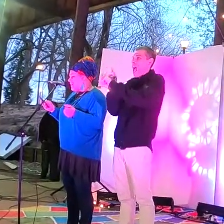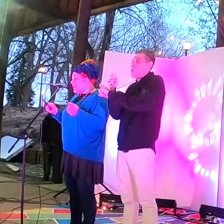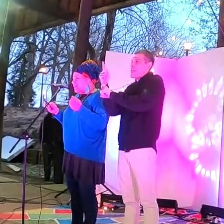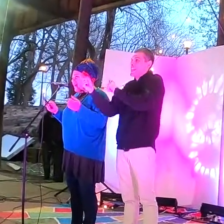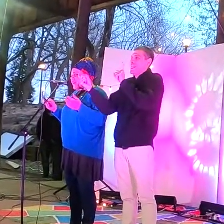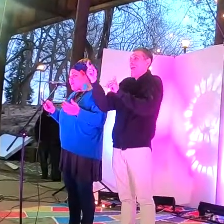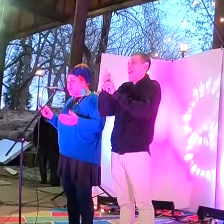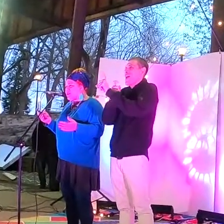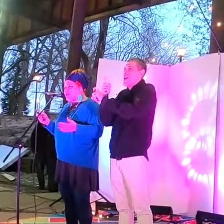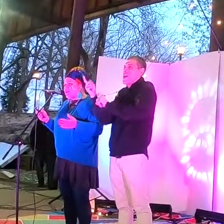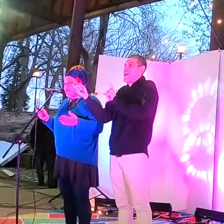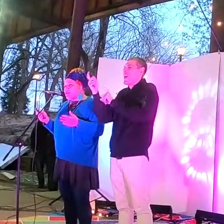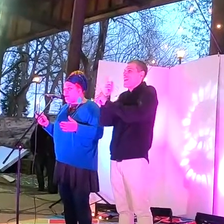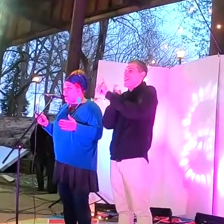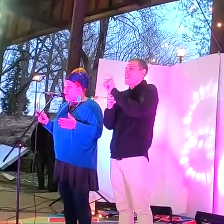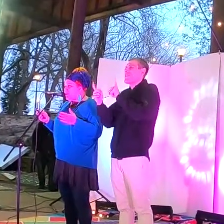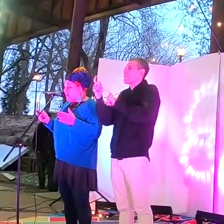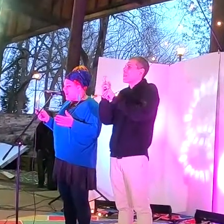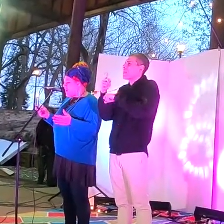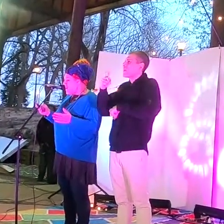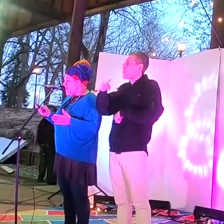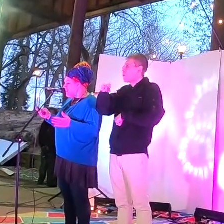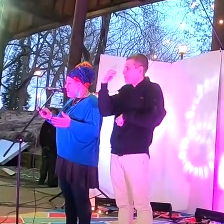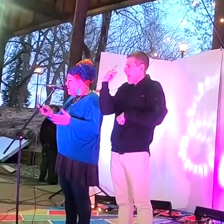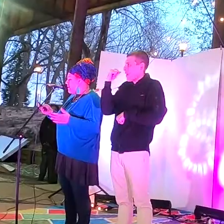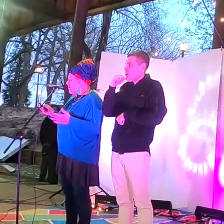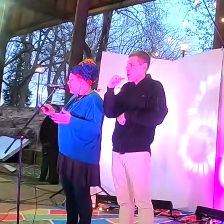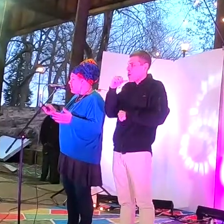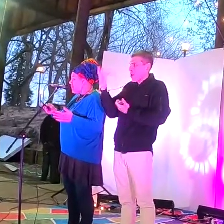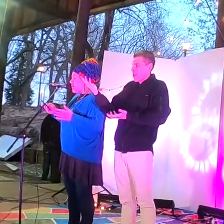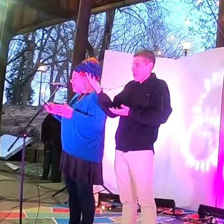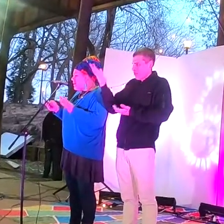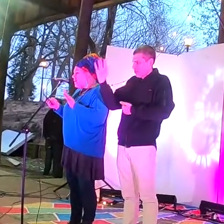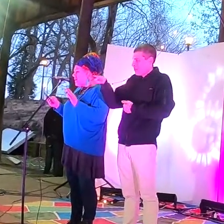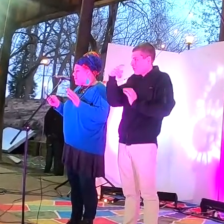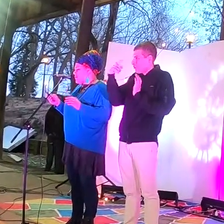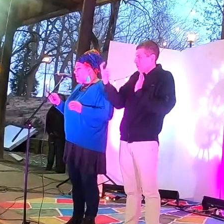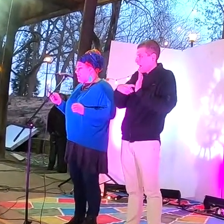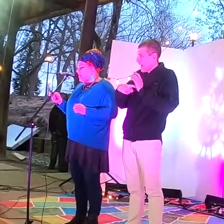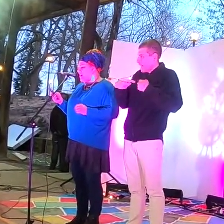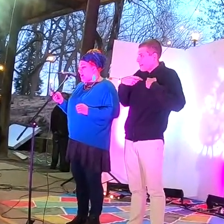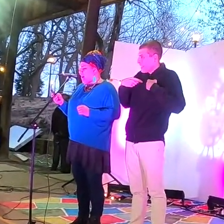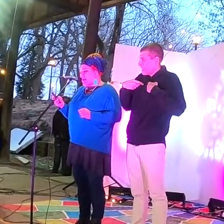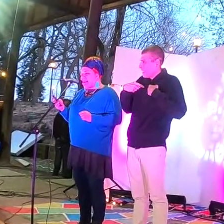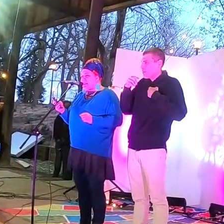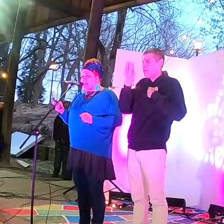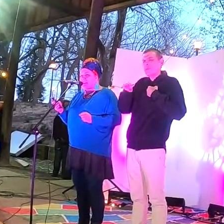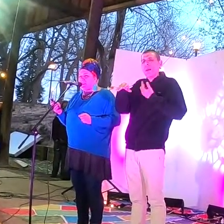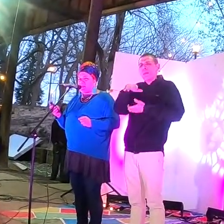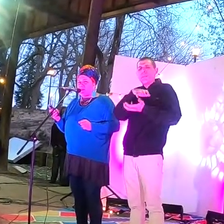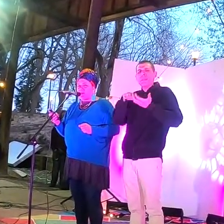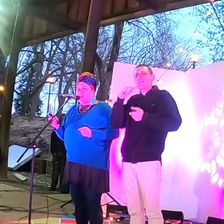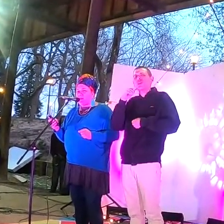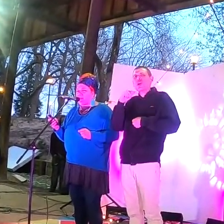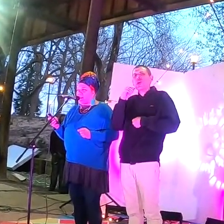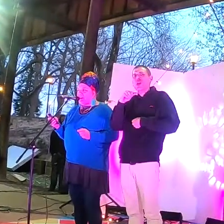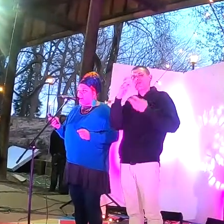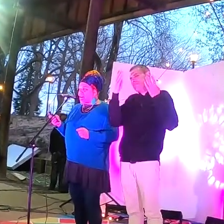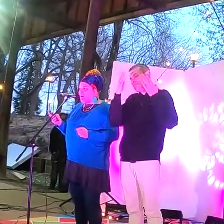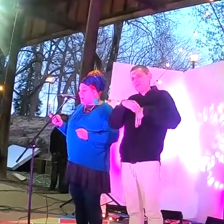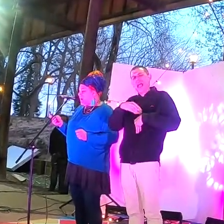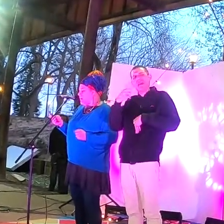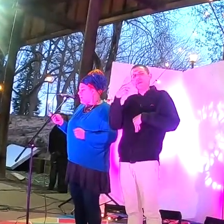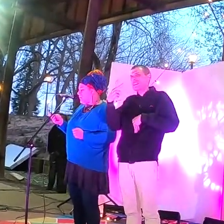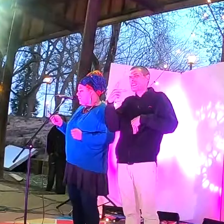laughing. Black girl, don't you recognize me? Mixed girl, I can't see you the way